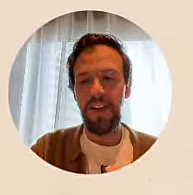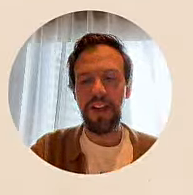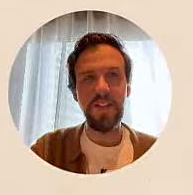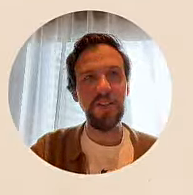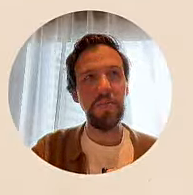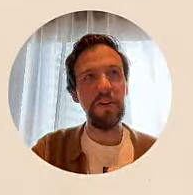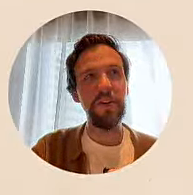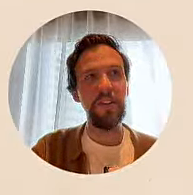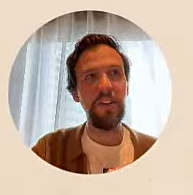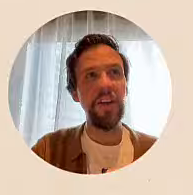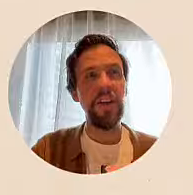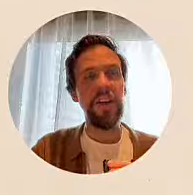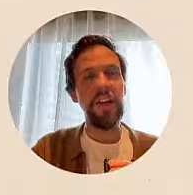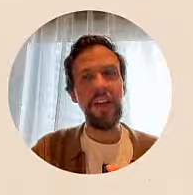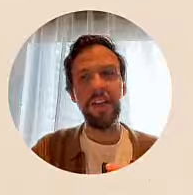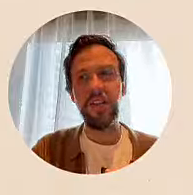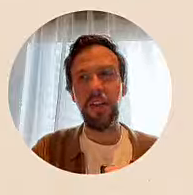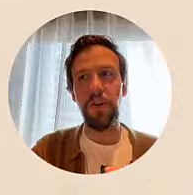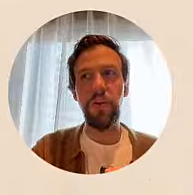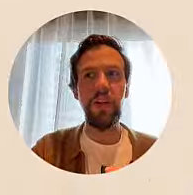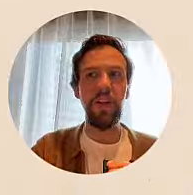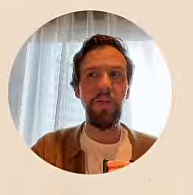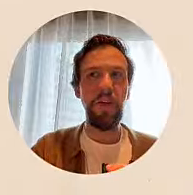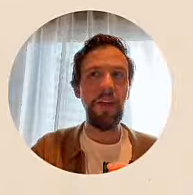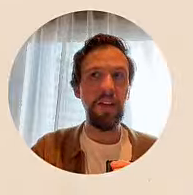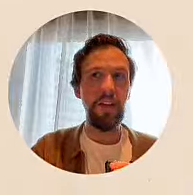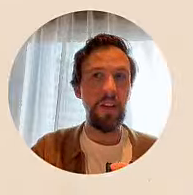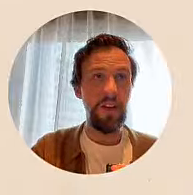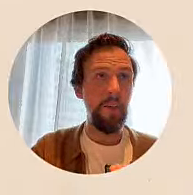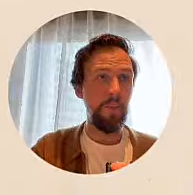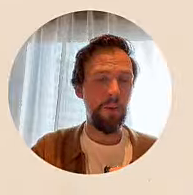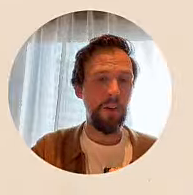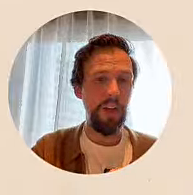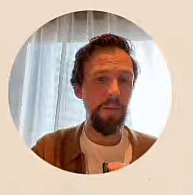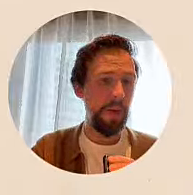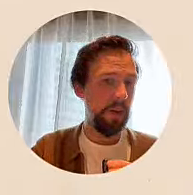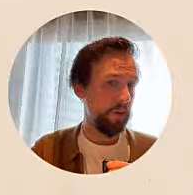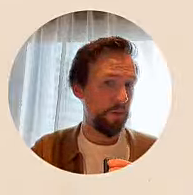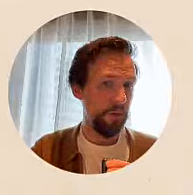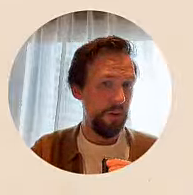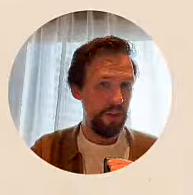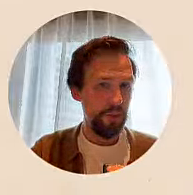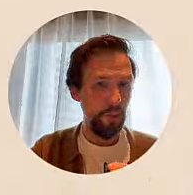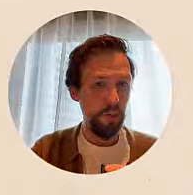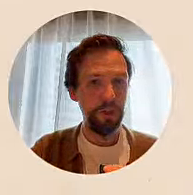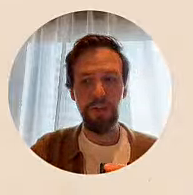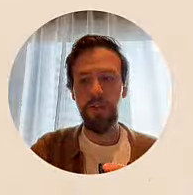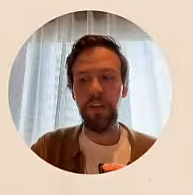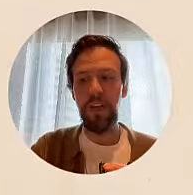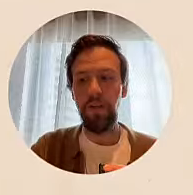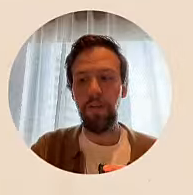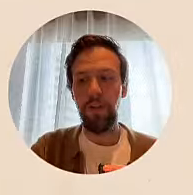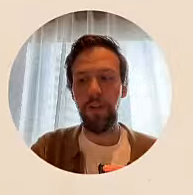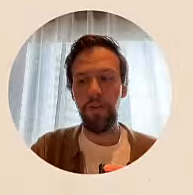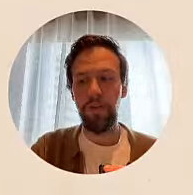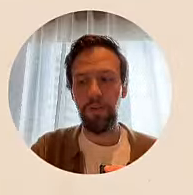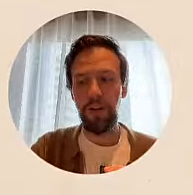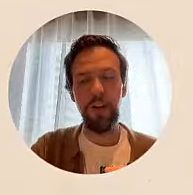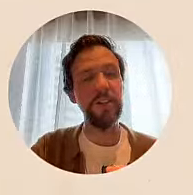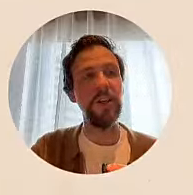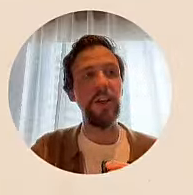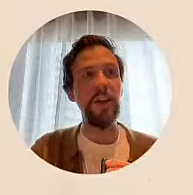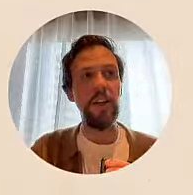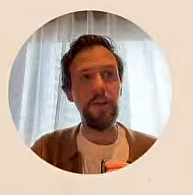because accessibility is not only making an app or a game better for a small portion of the game of